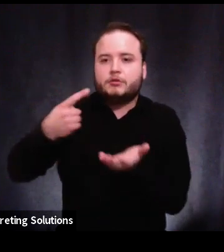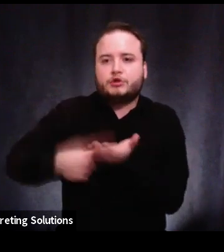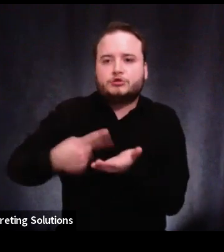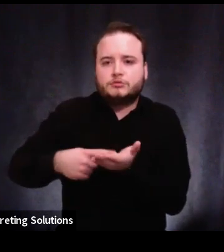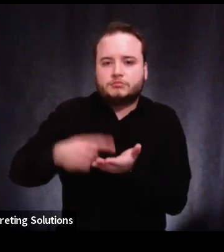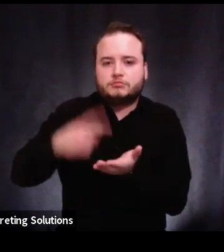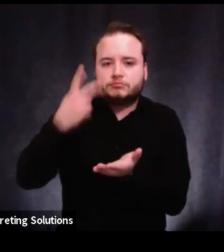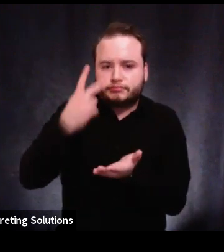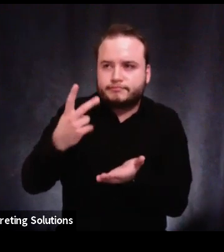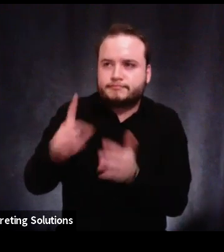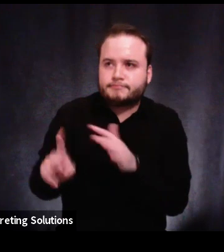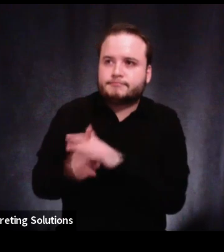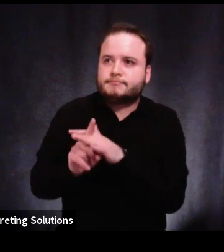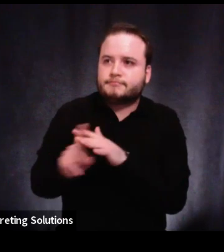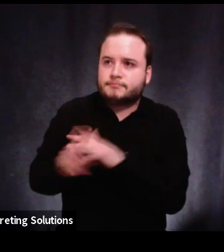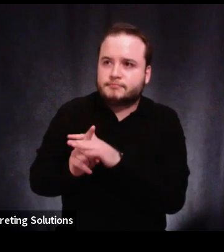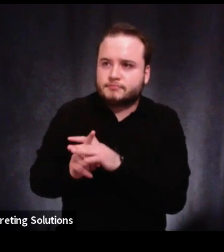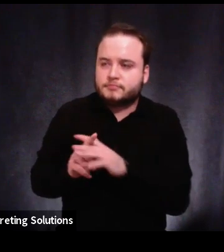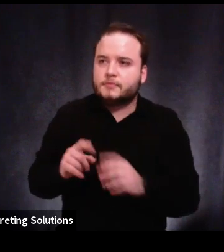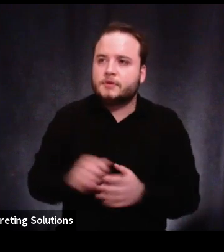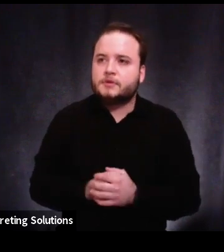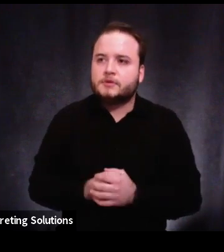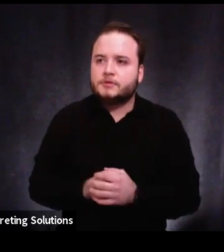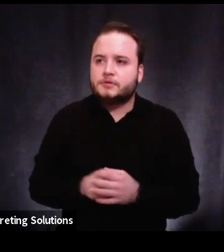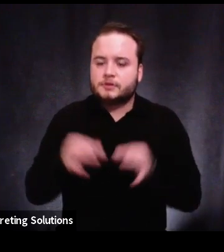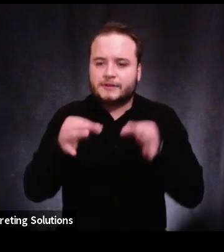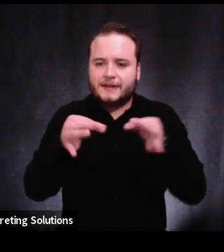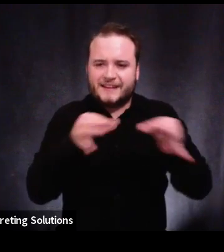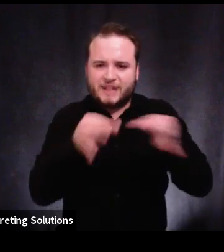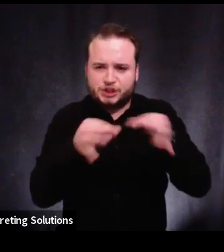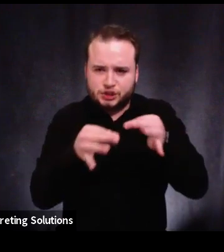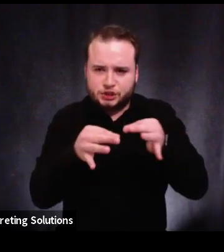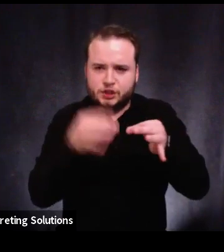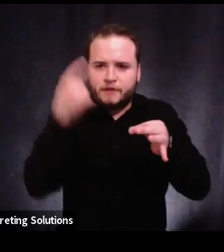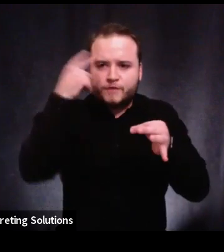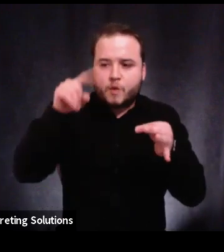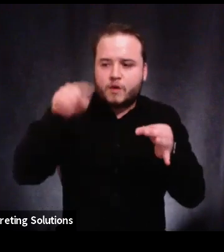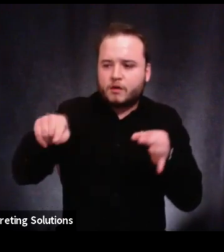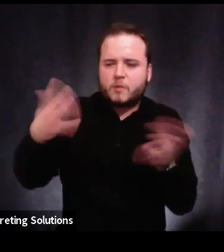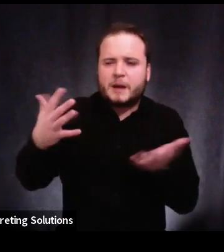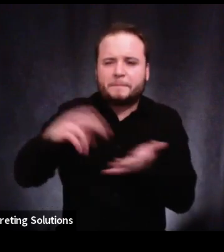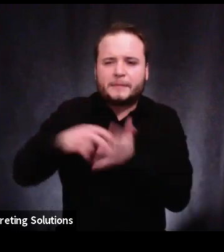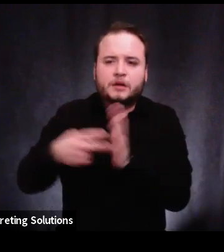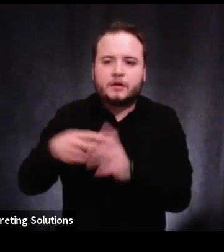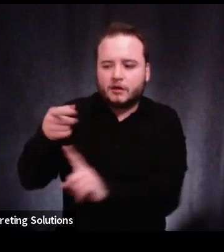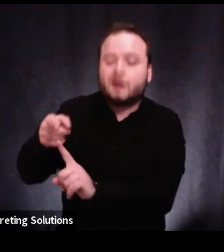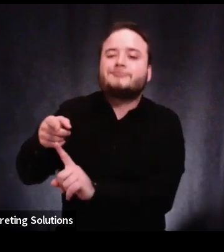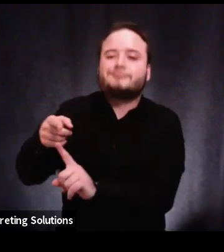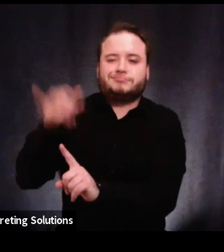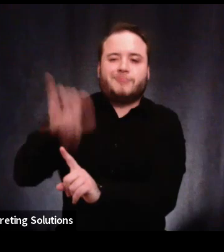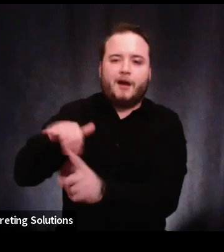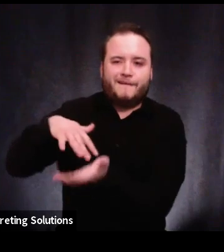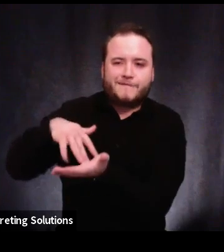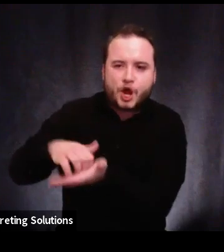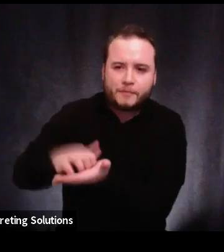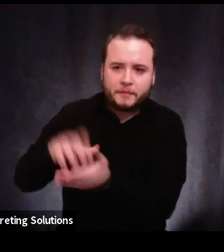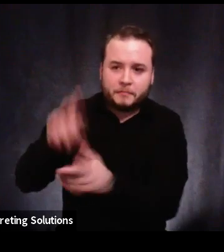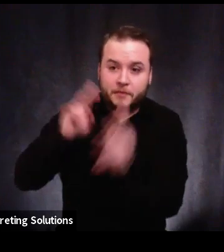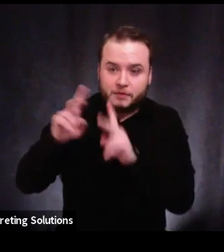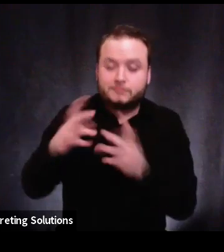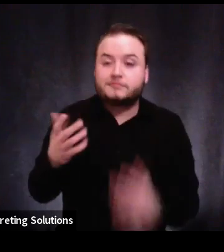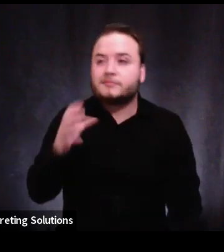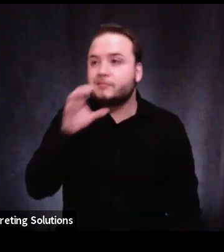defines vulnerable population as those over 60 with further layering in what we